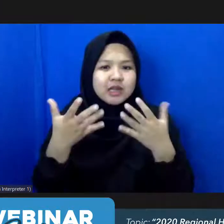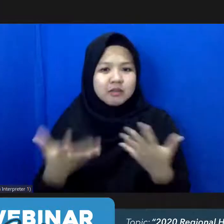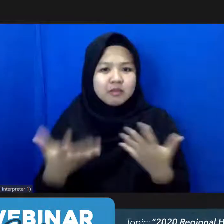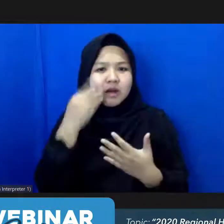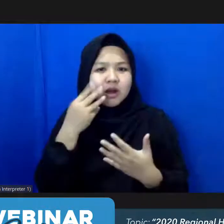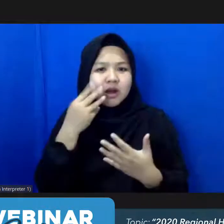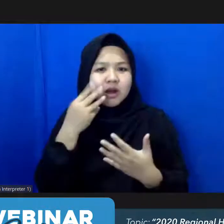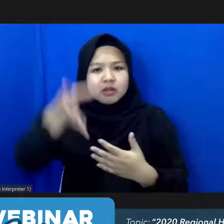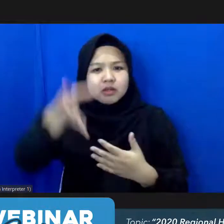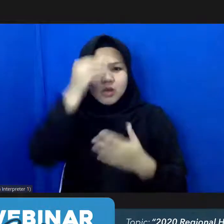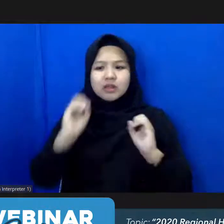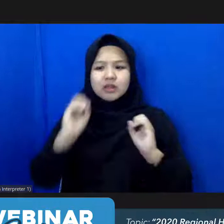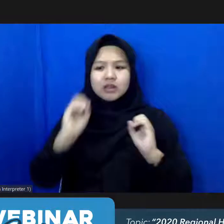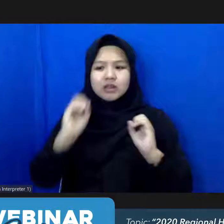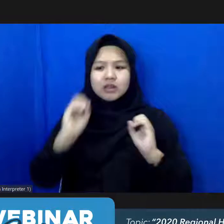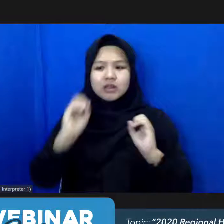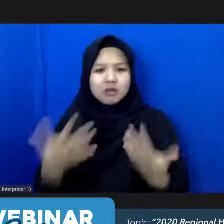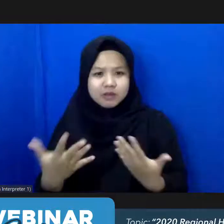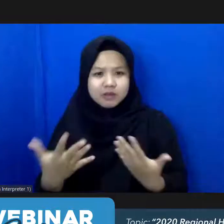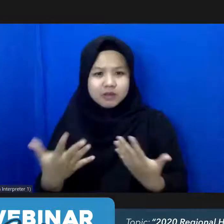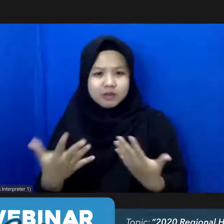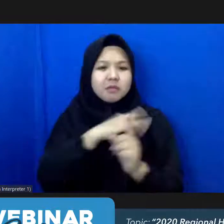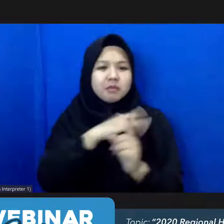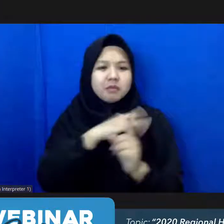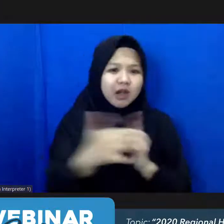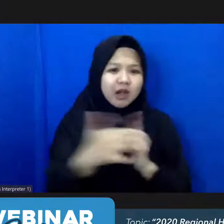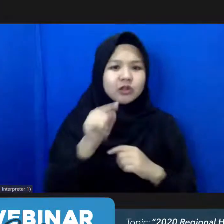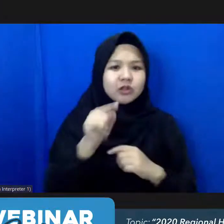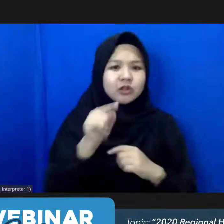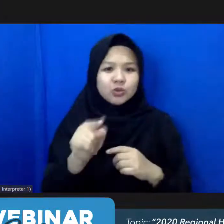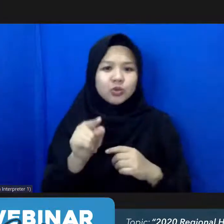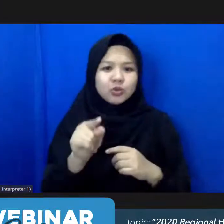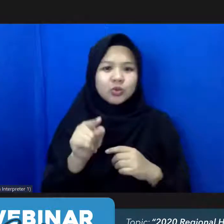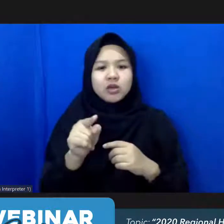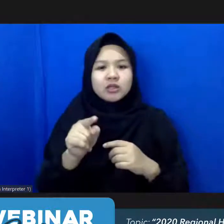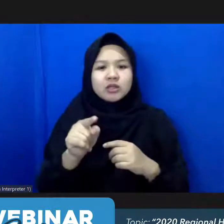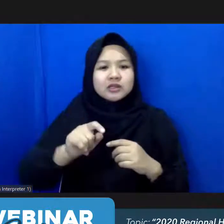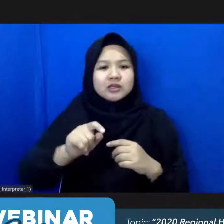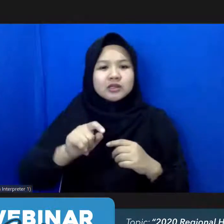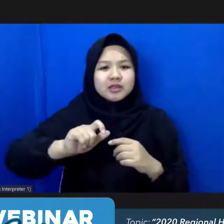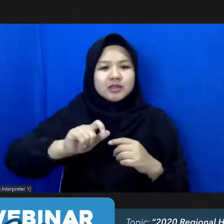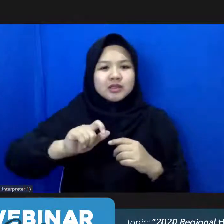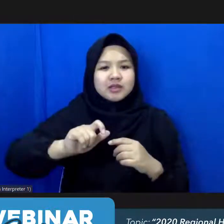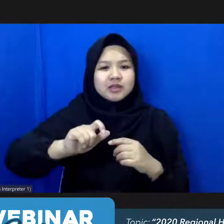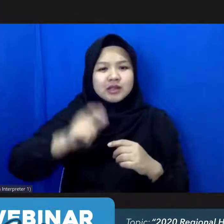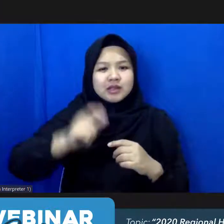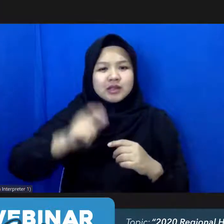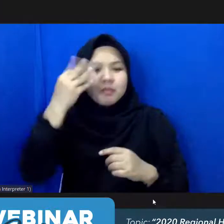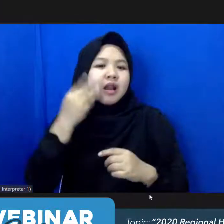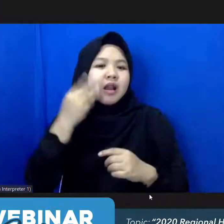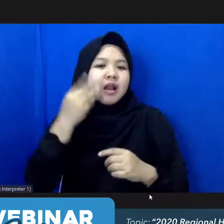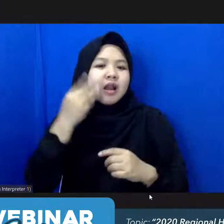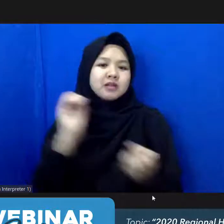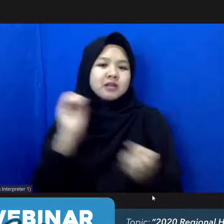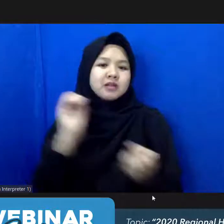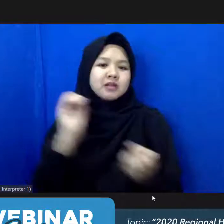usually happens when there is a disaster. And after the